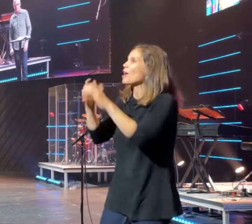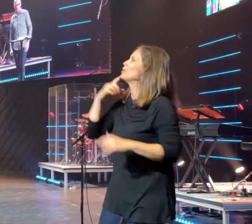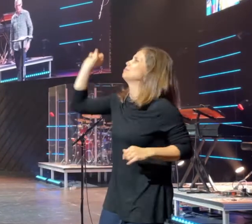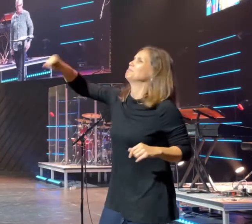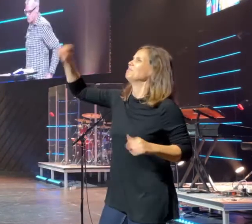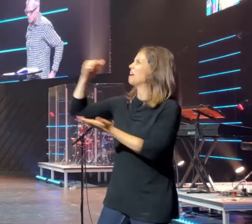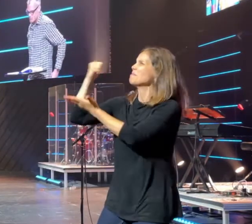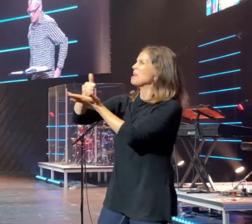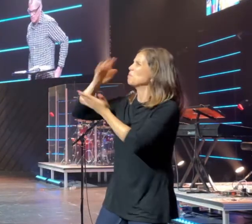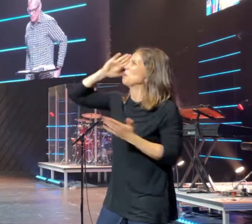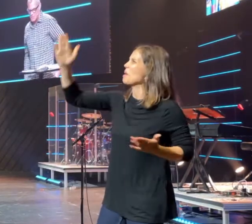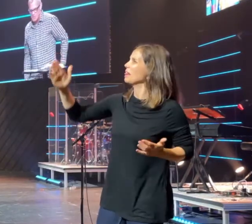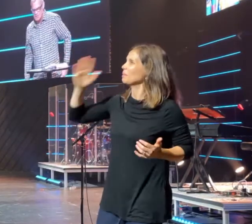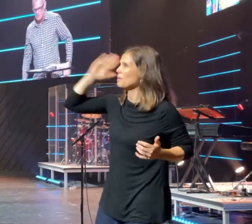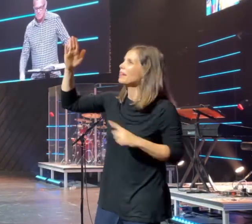Now,